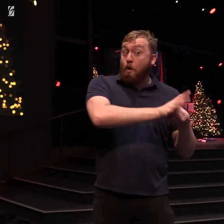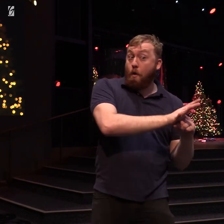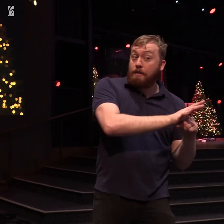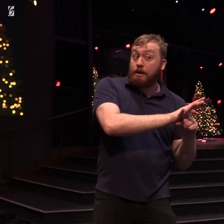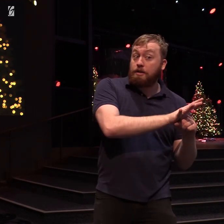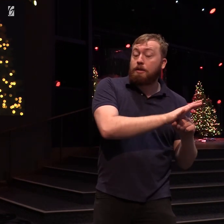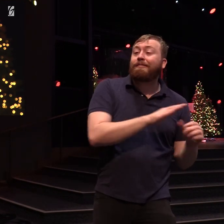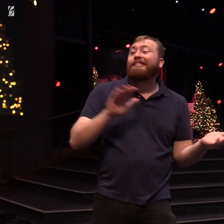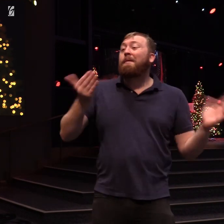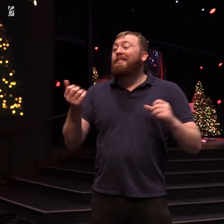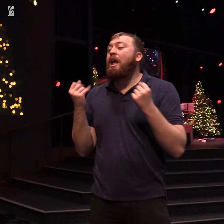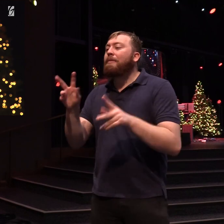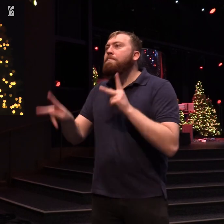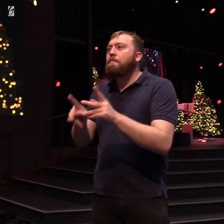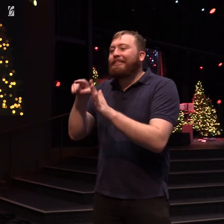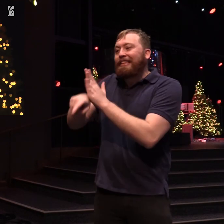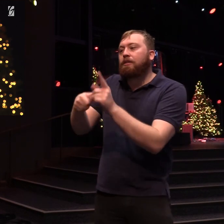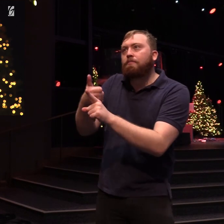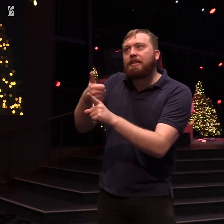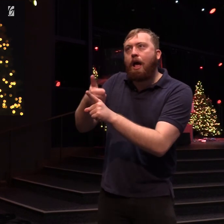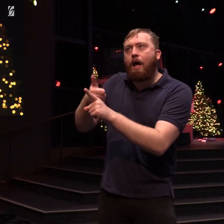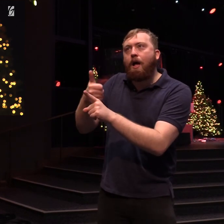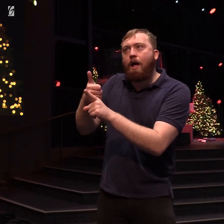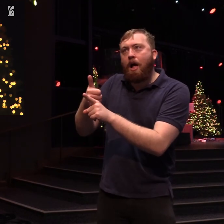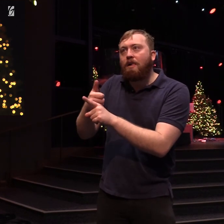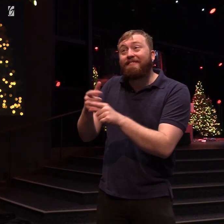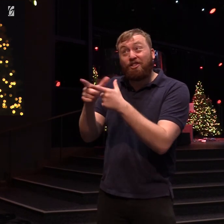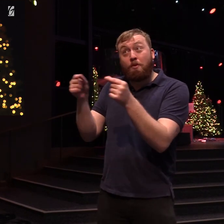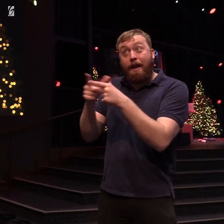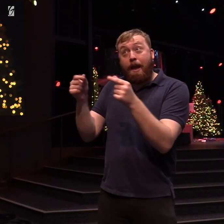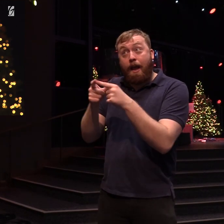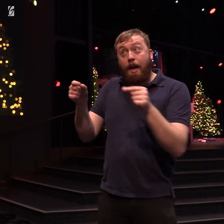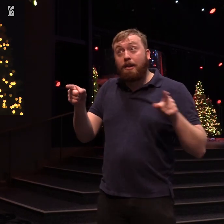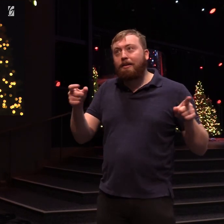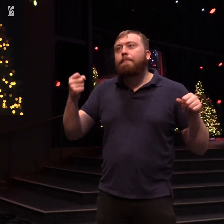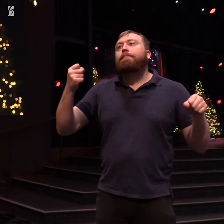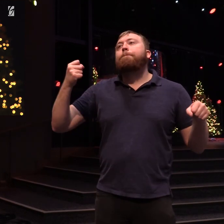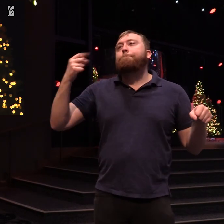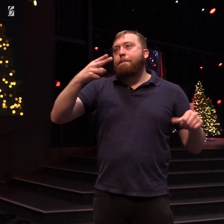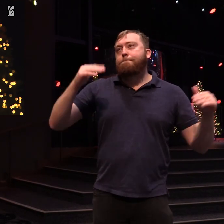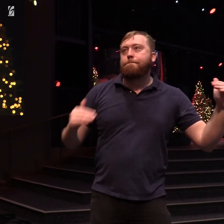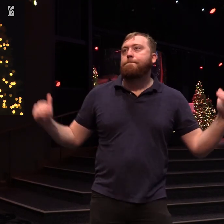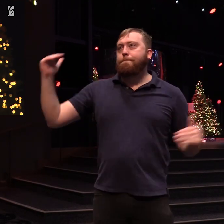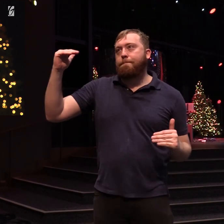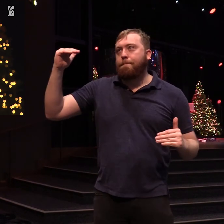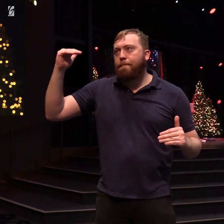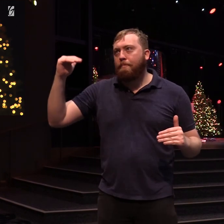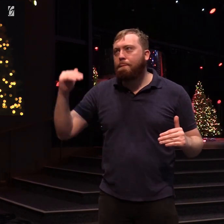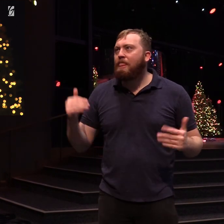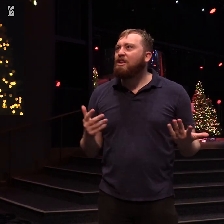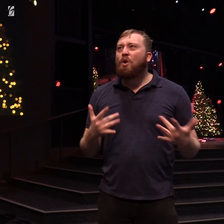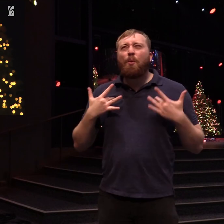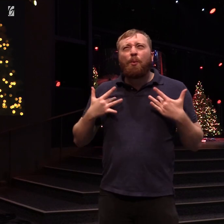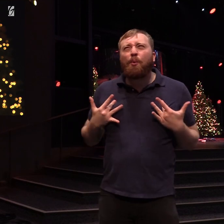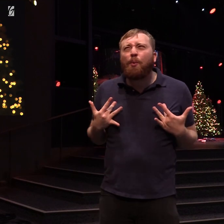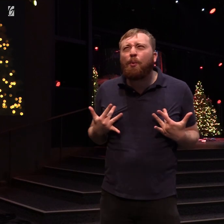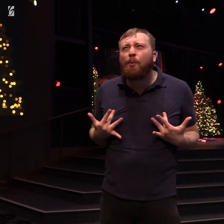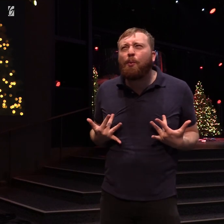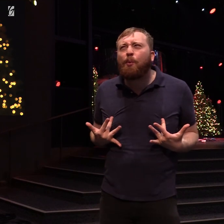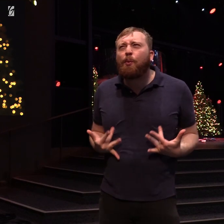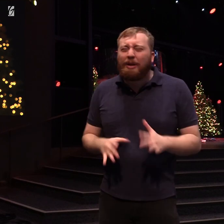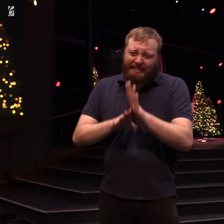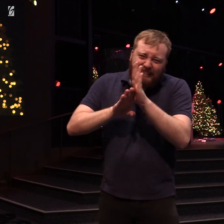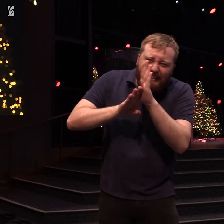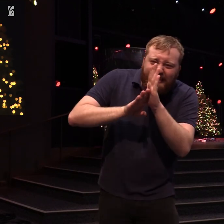Consequently, suicide rates, anxiety rates, rates of depression are spiking.